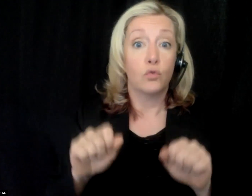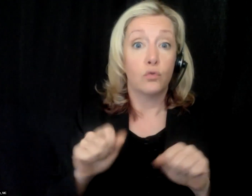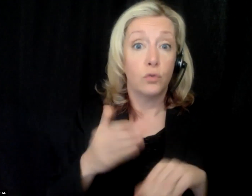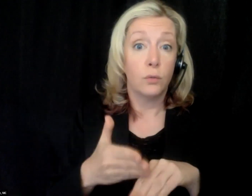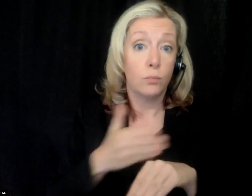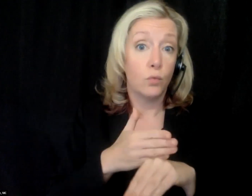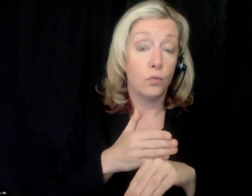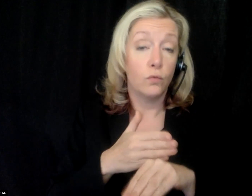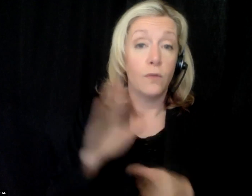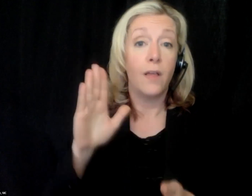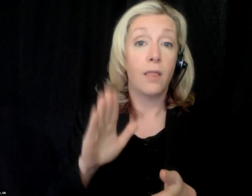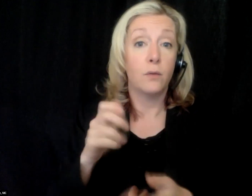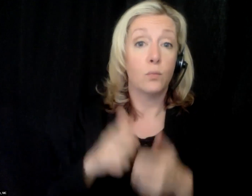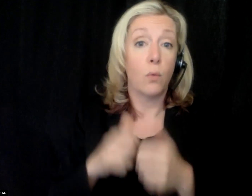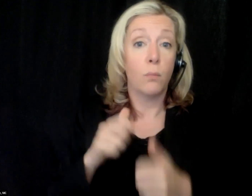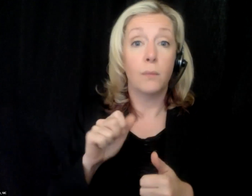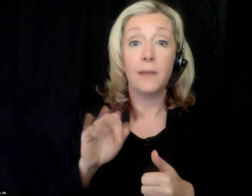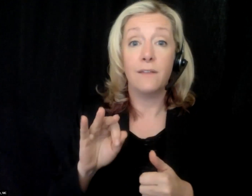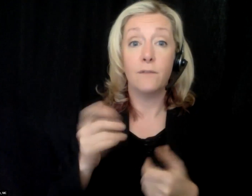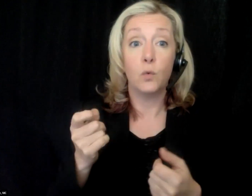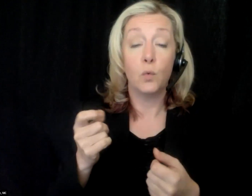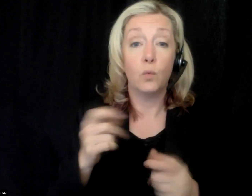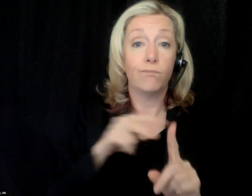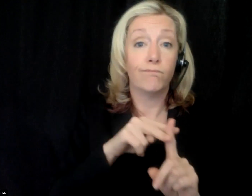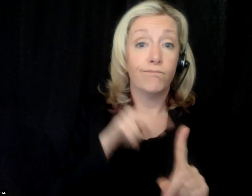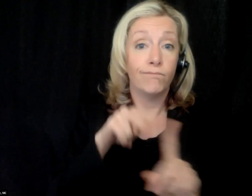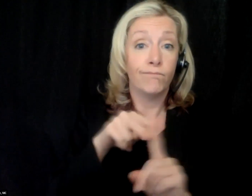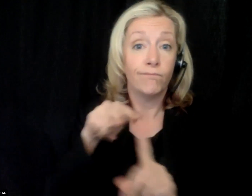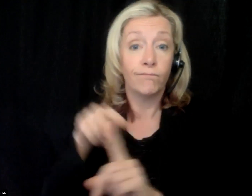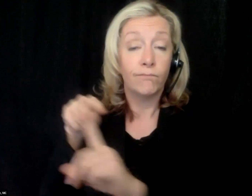they unplugged, didn't sleep right